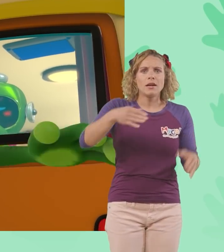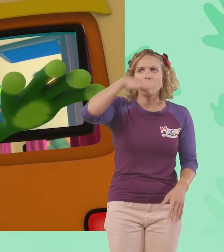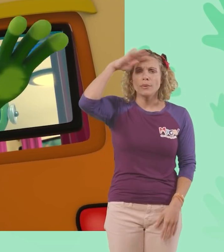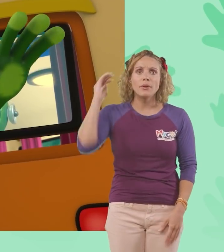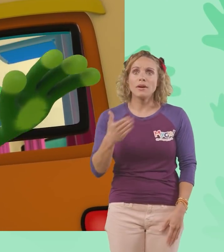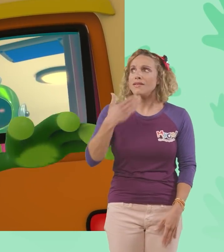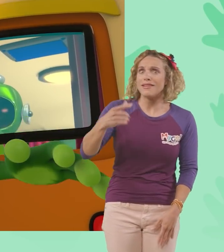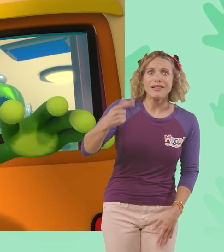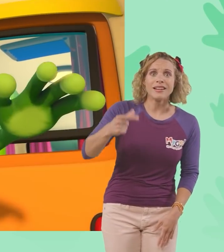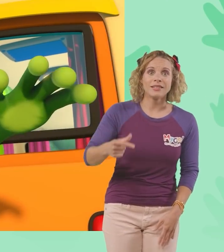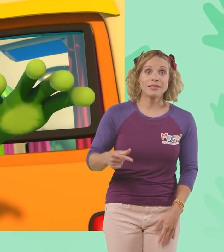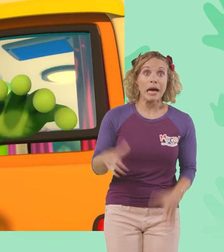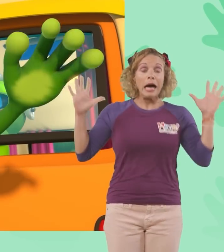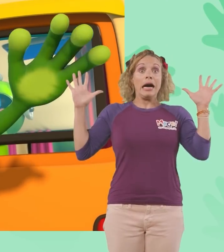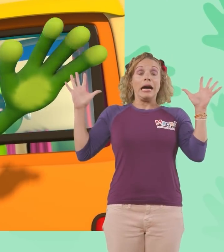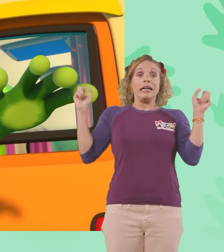Phew! Thanks, Green!